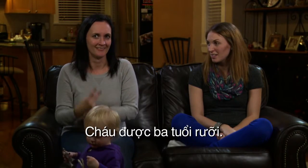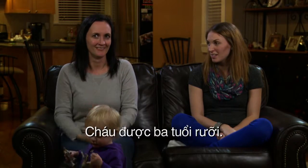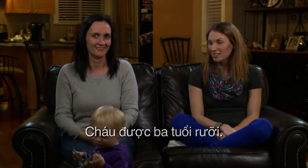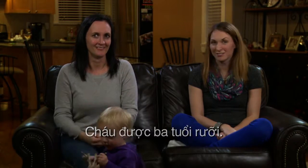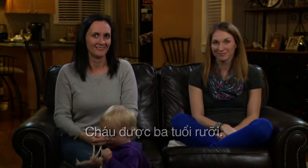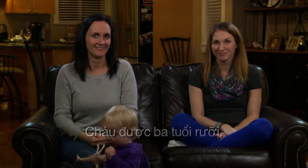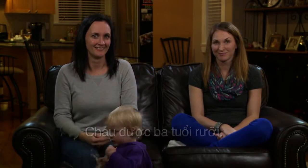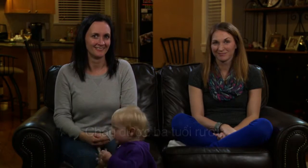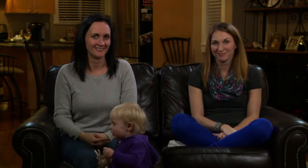a half.